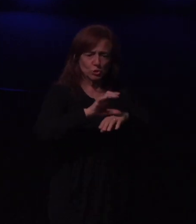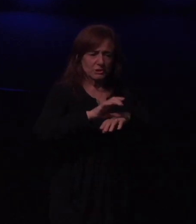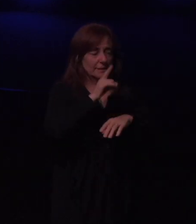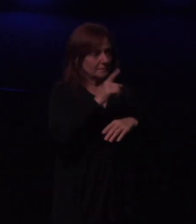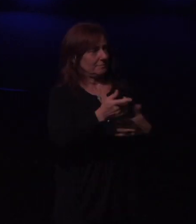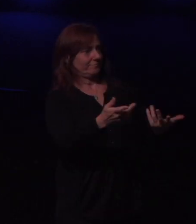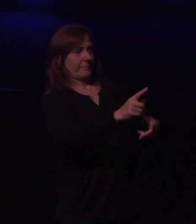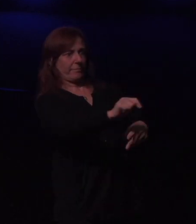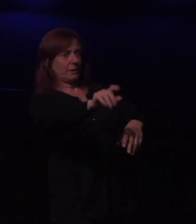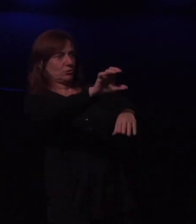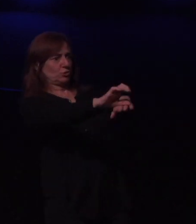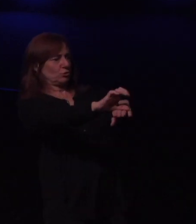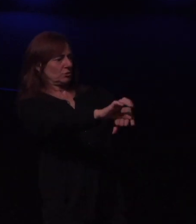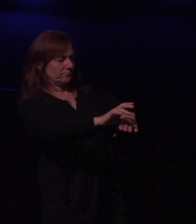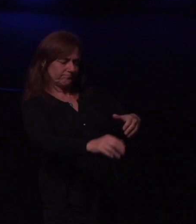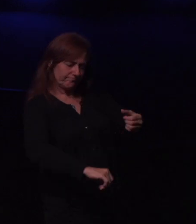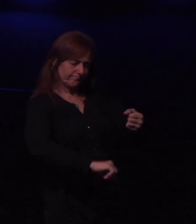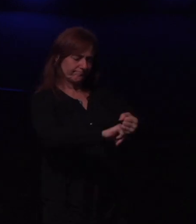the church.